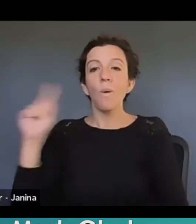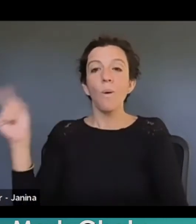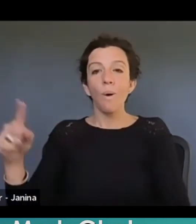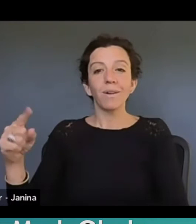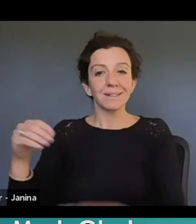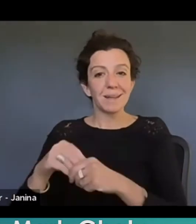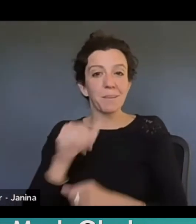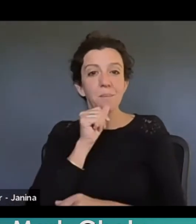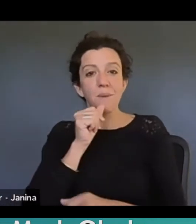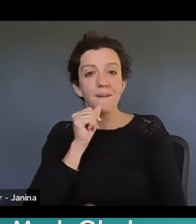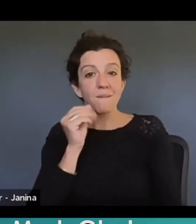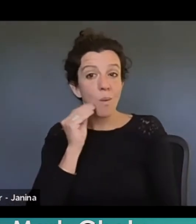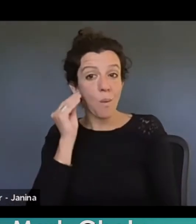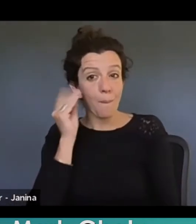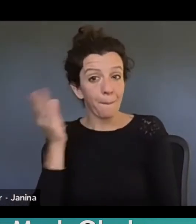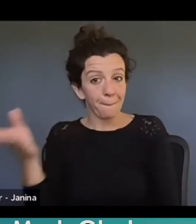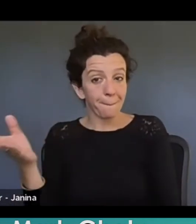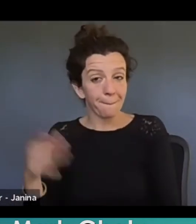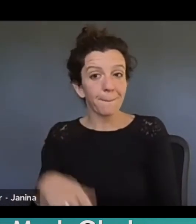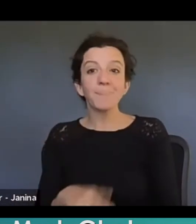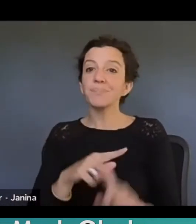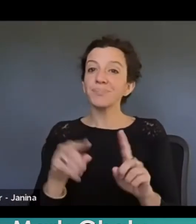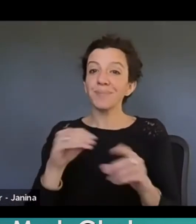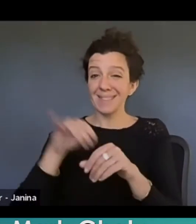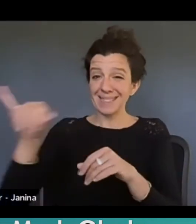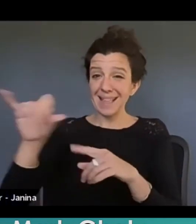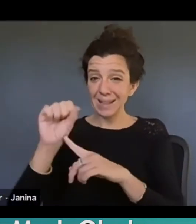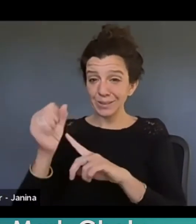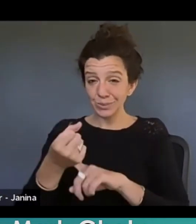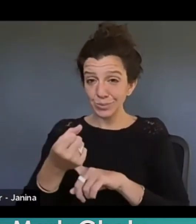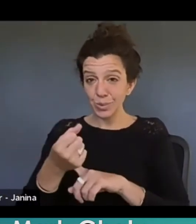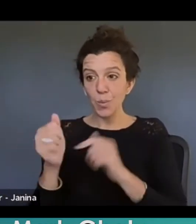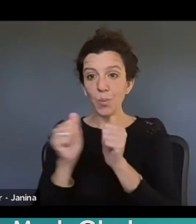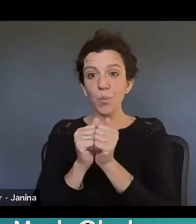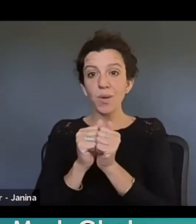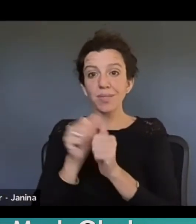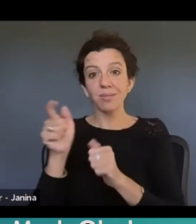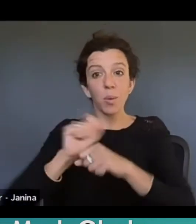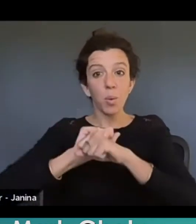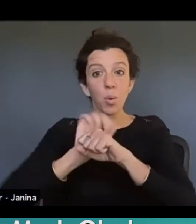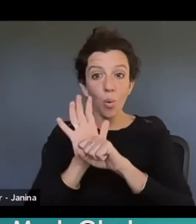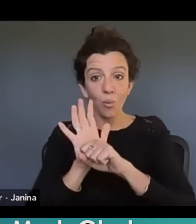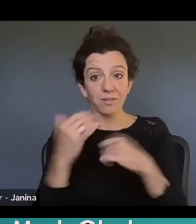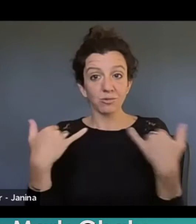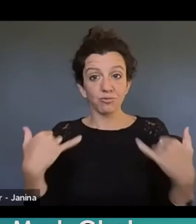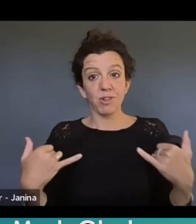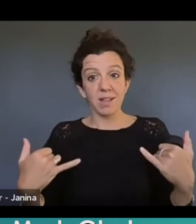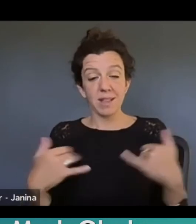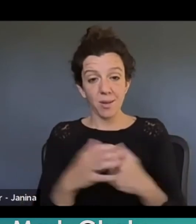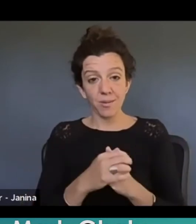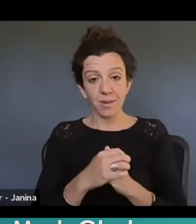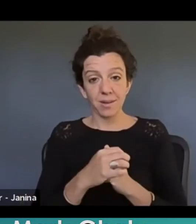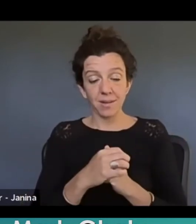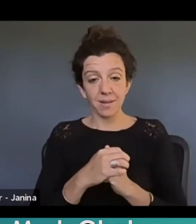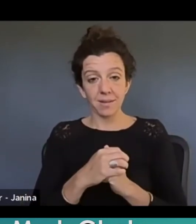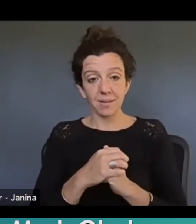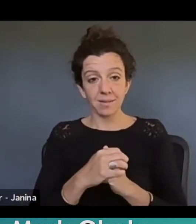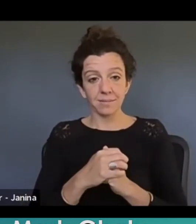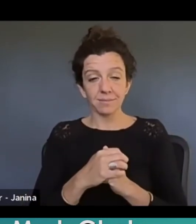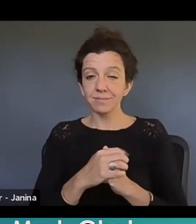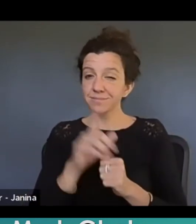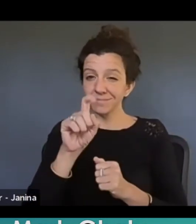home. But in this particular situation with COVID-19, isn't there a